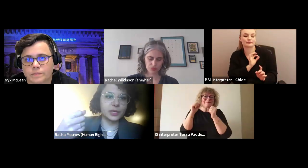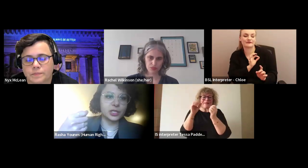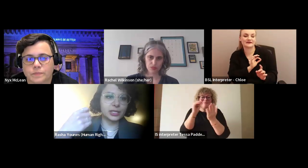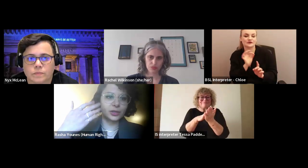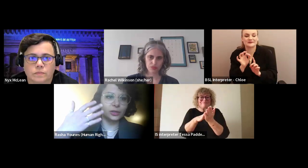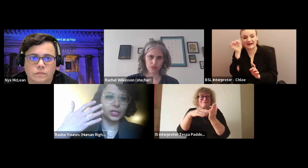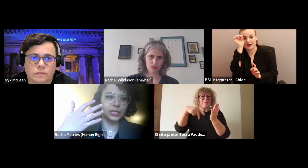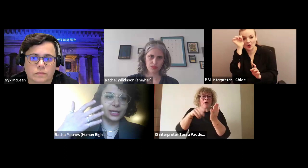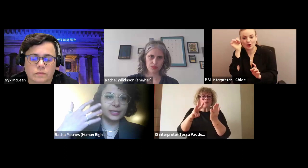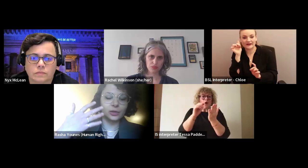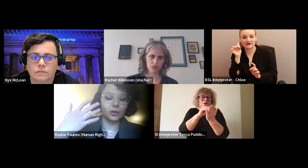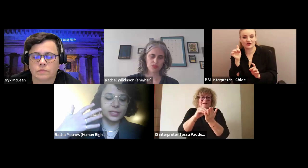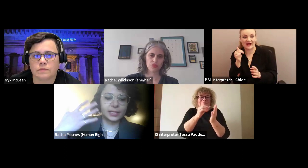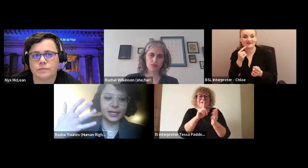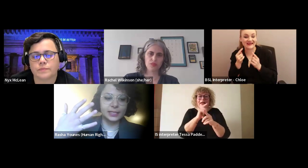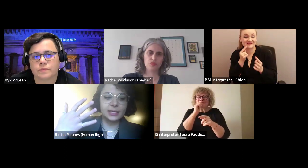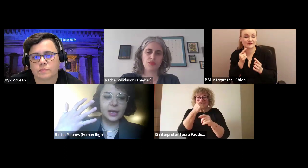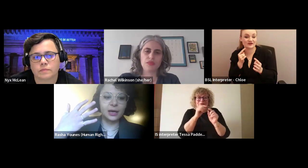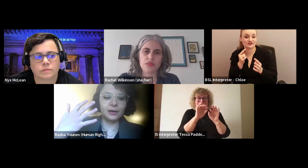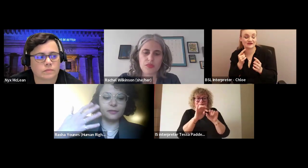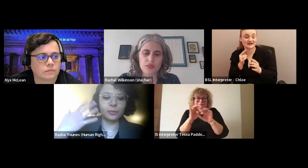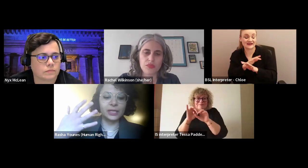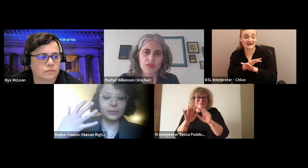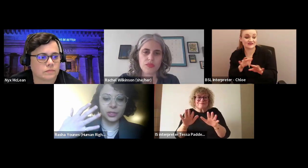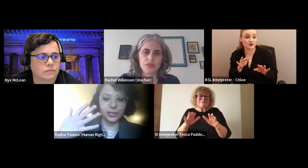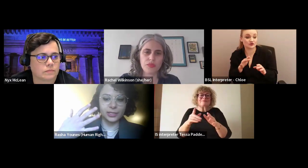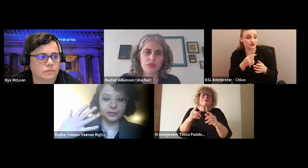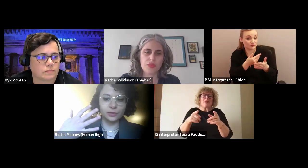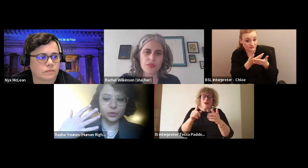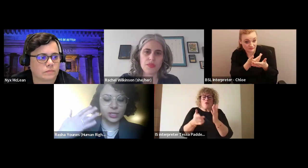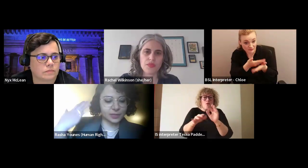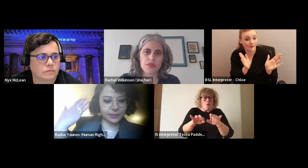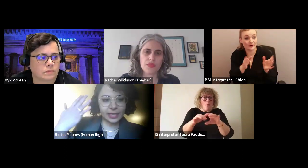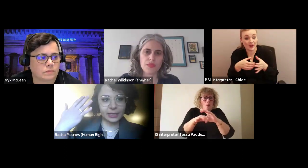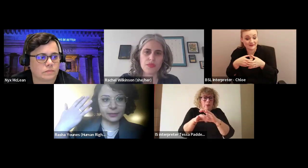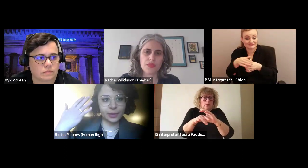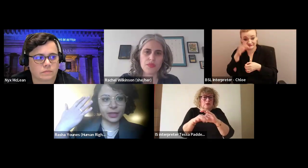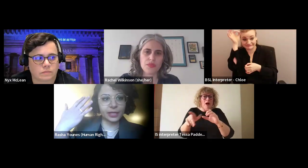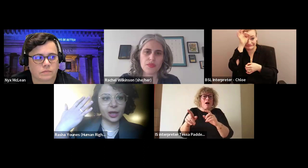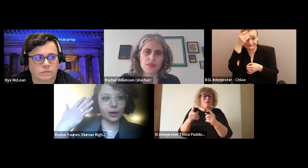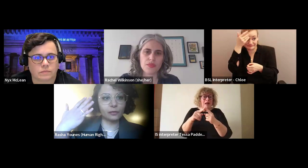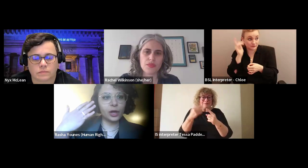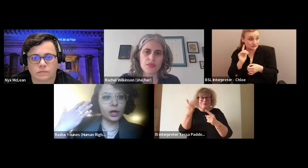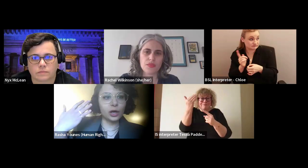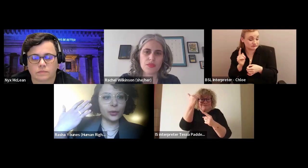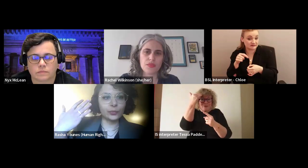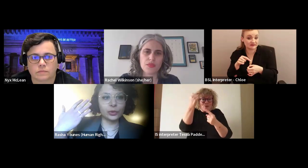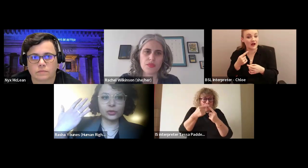to information and technology that is not always the case for many marginalized individuals. And I'm thinking